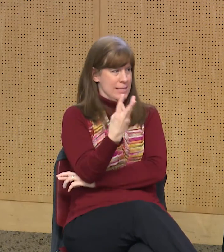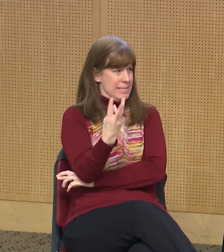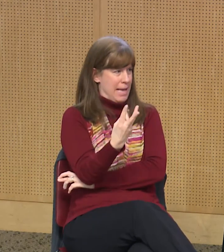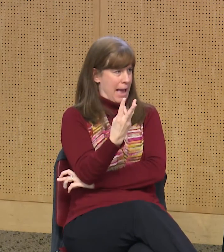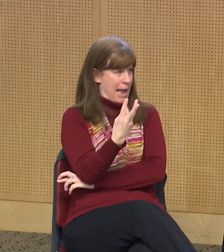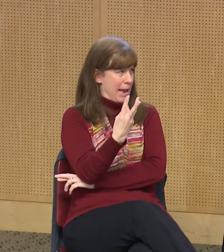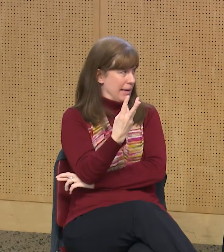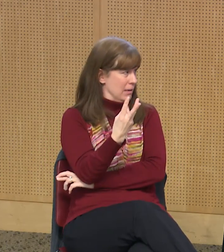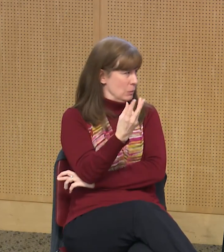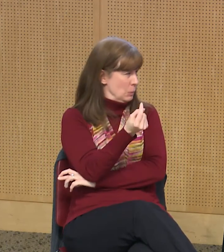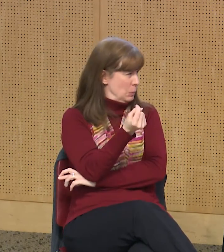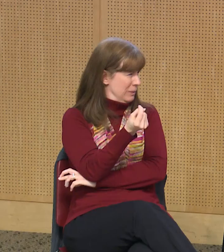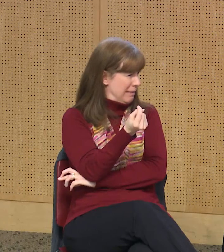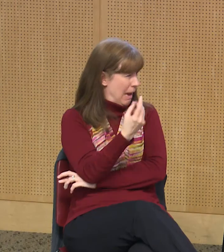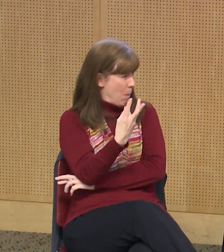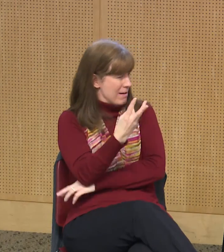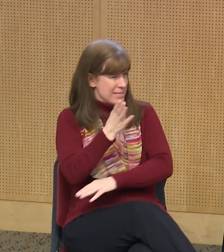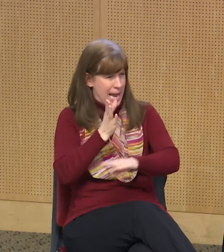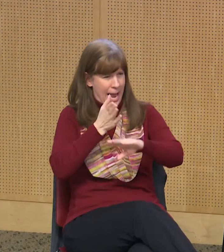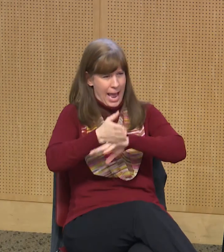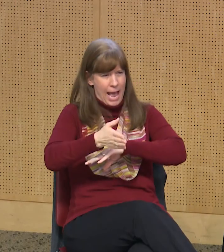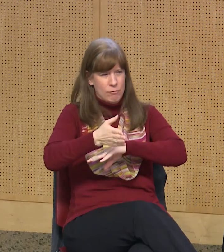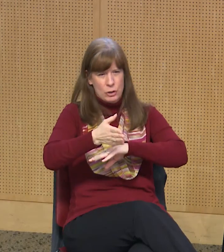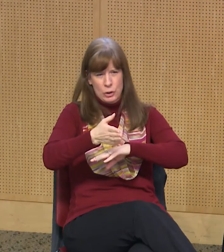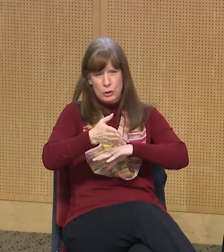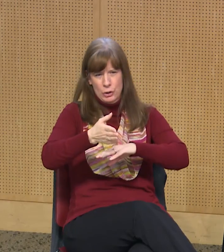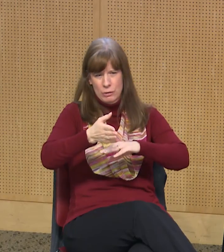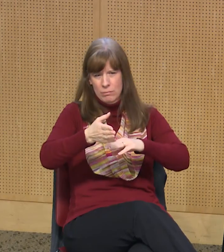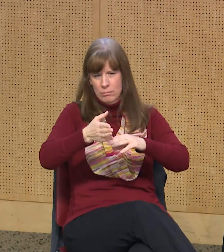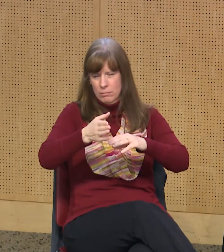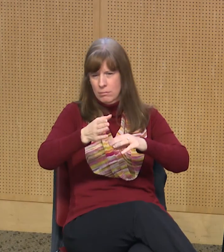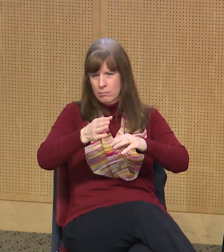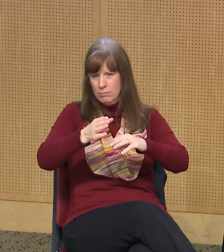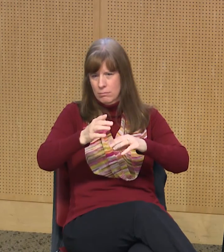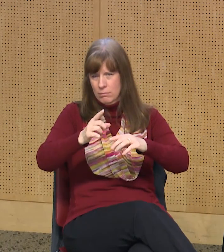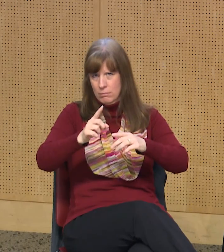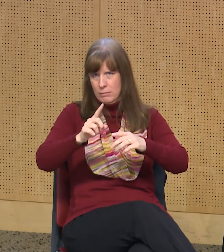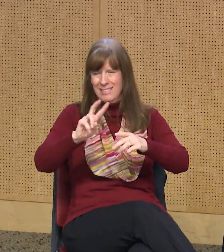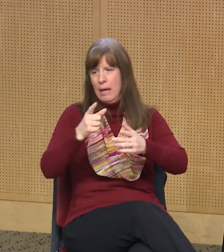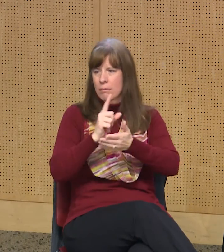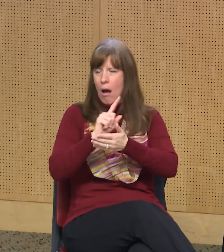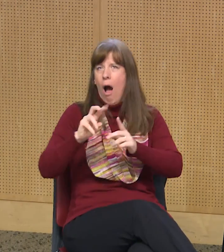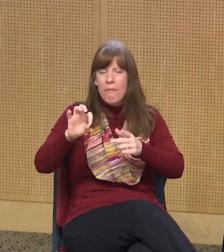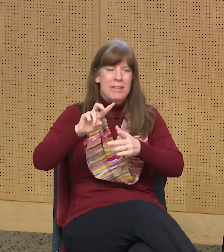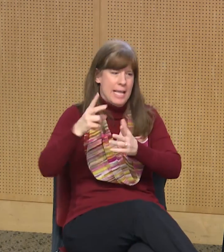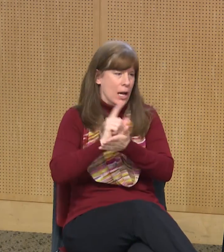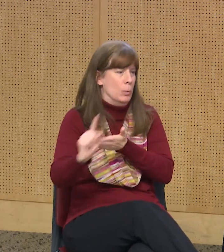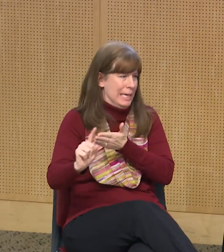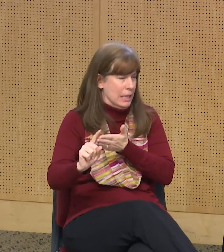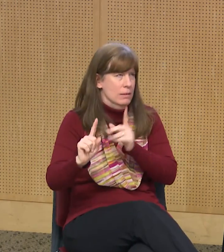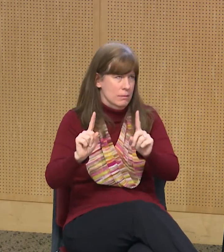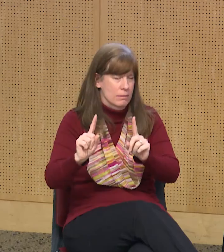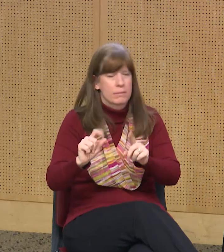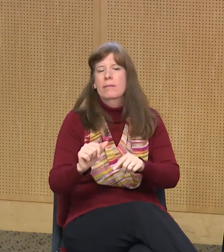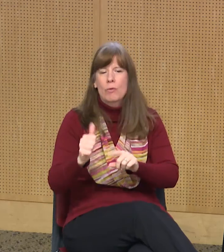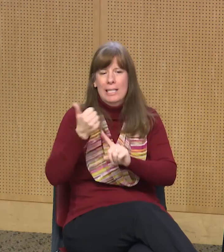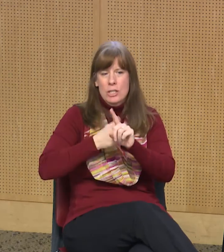is a Tuesday or Wednesday after of the second week of classes for